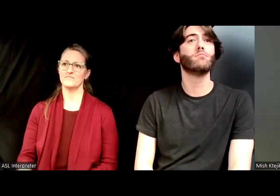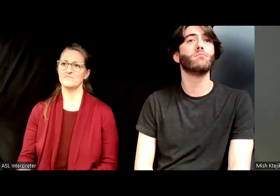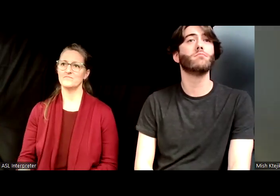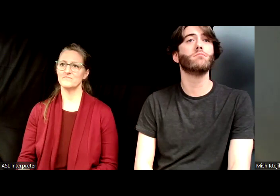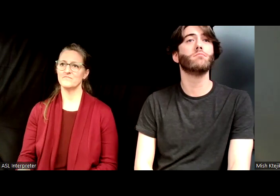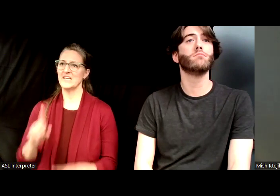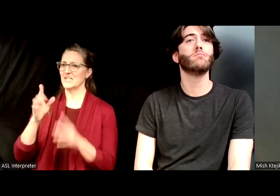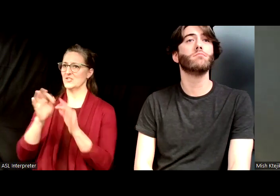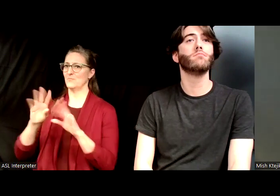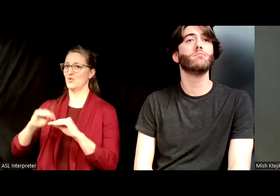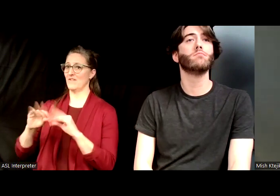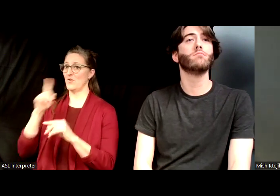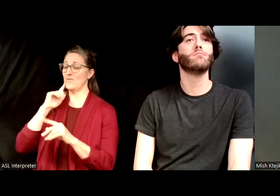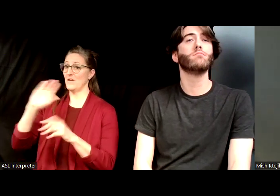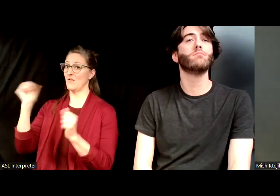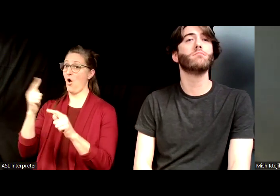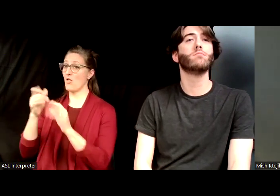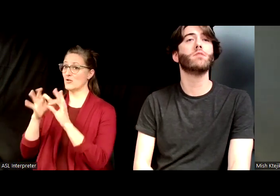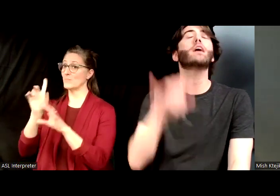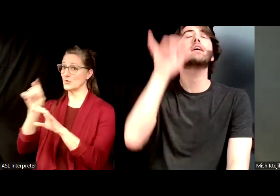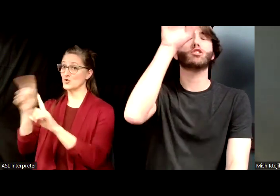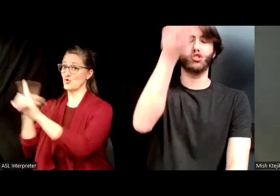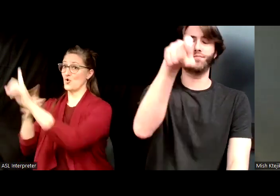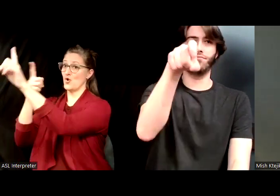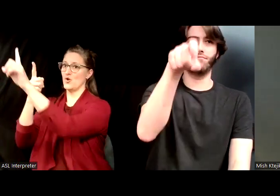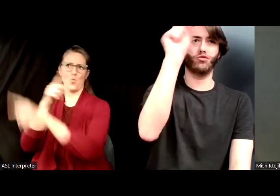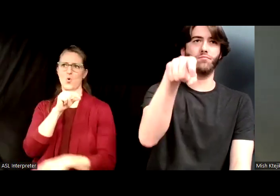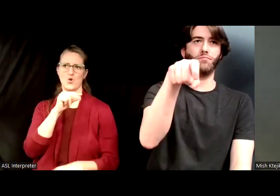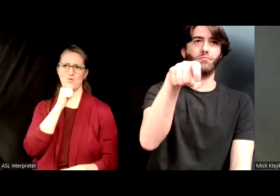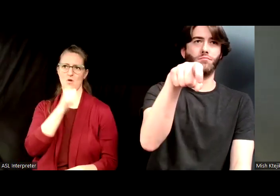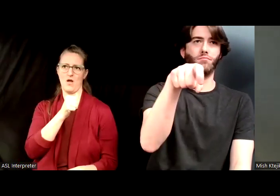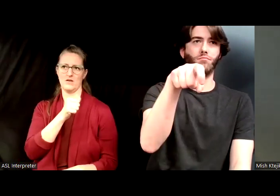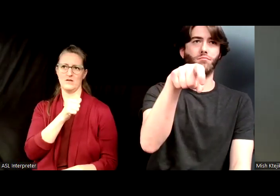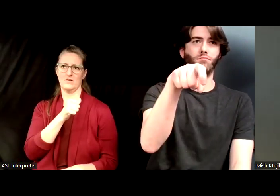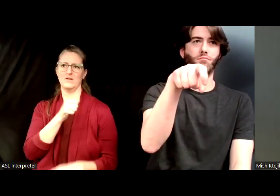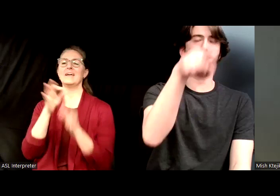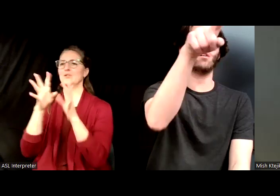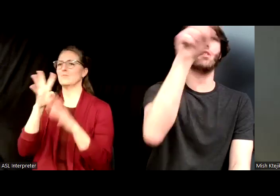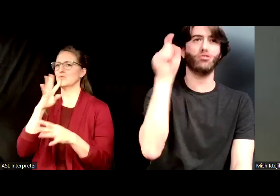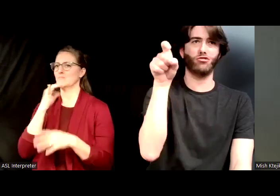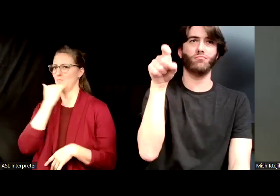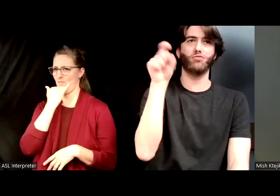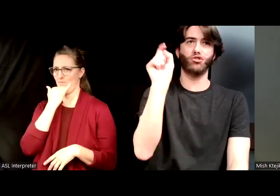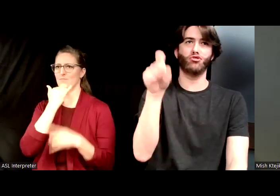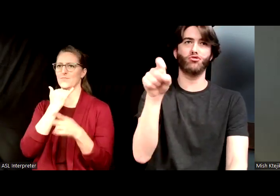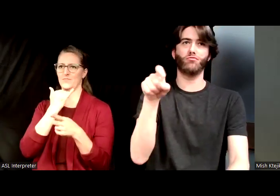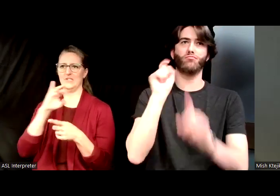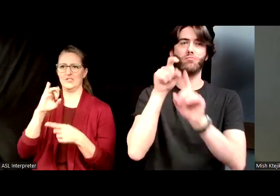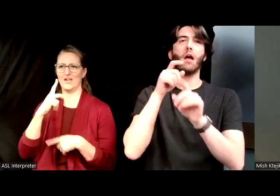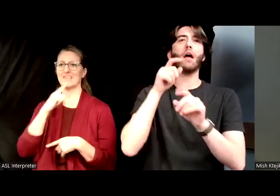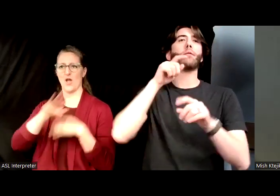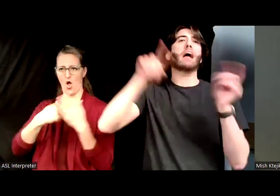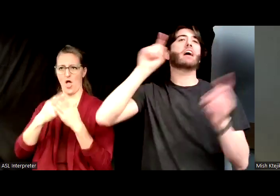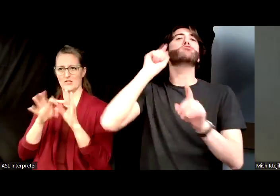think all should or should not. And the interpreter misspoke earlier. I think Jack was saying all